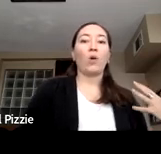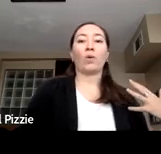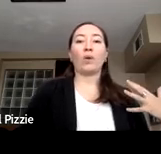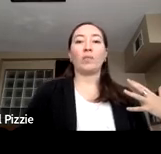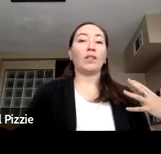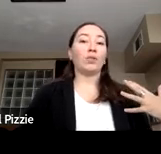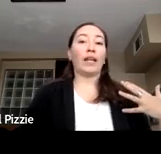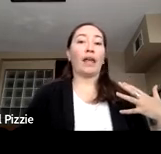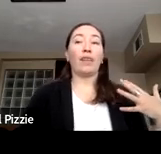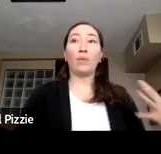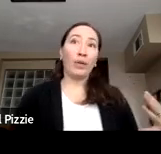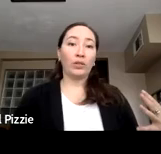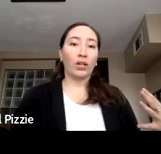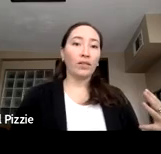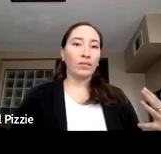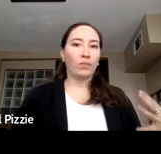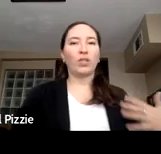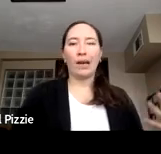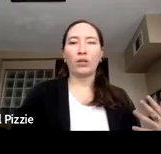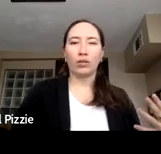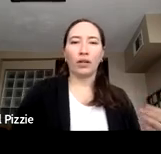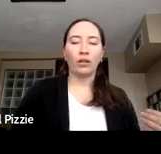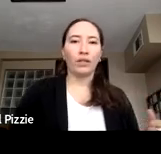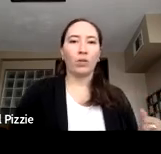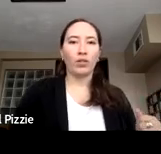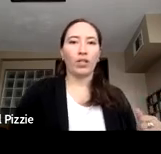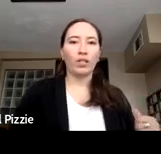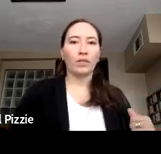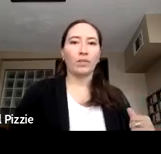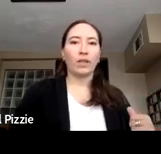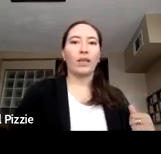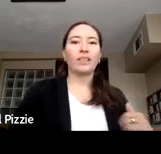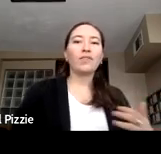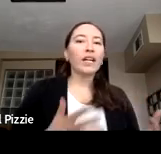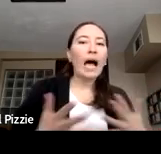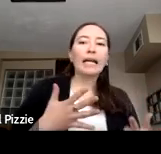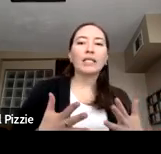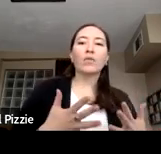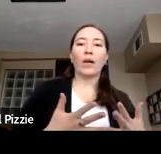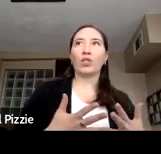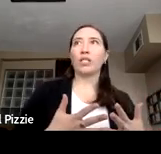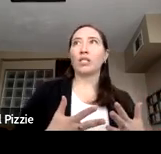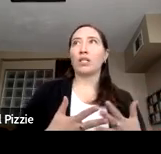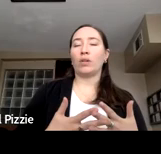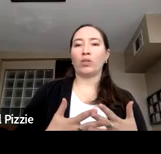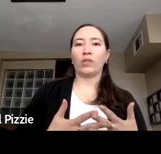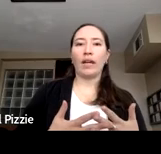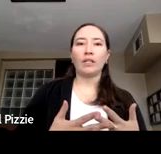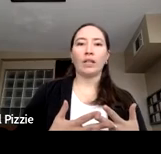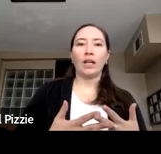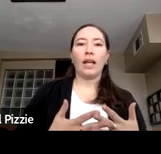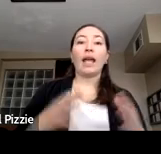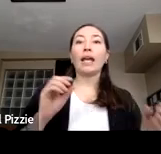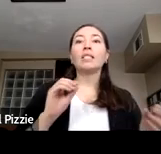So we're going to be using the builder, which is how you create all of these questions, the different kinds of questions that you can